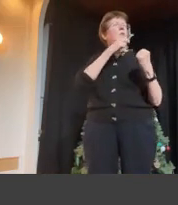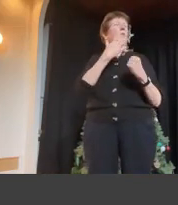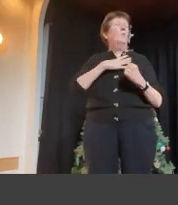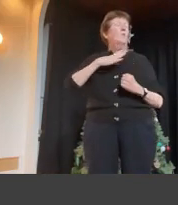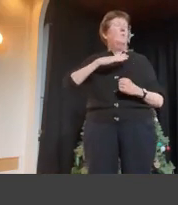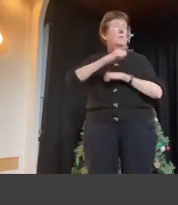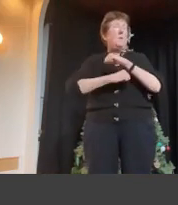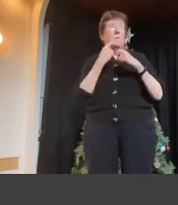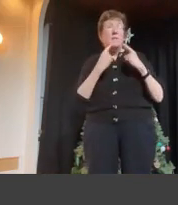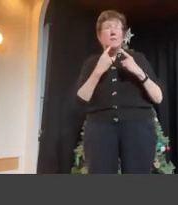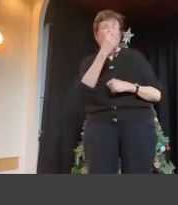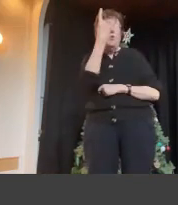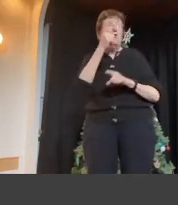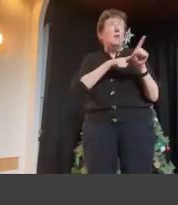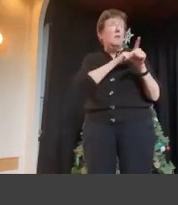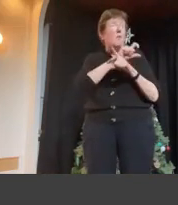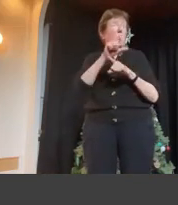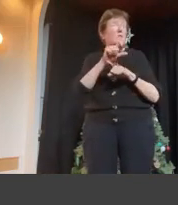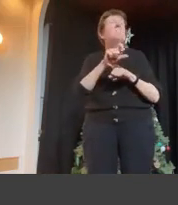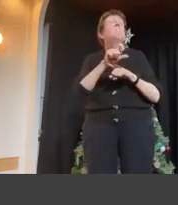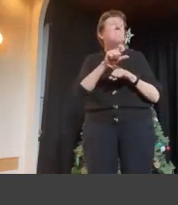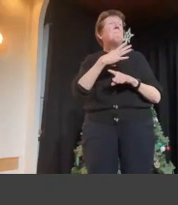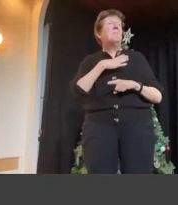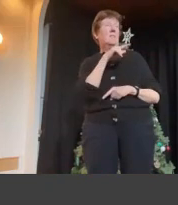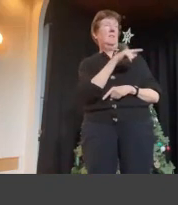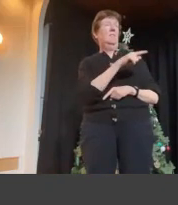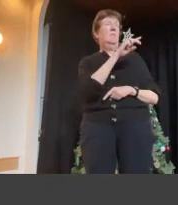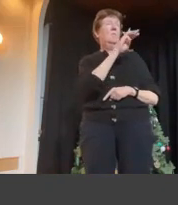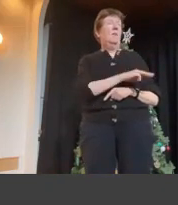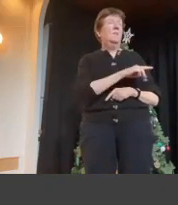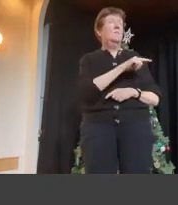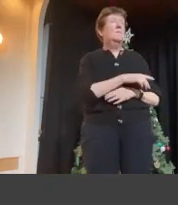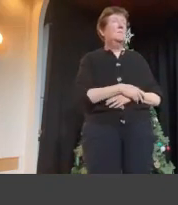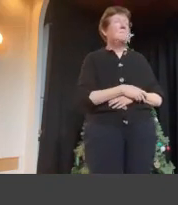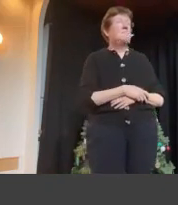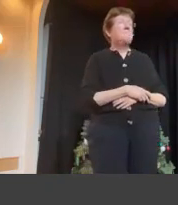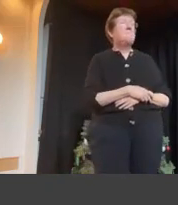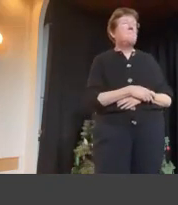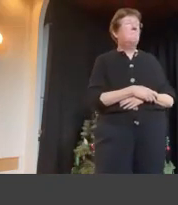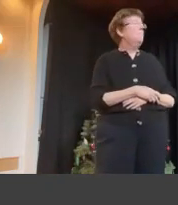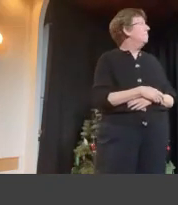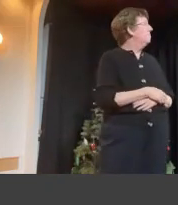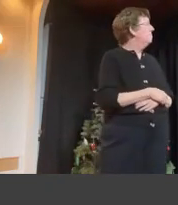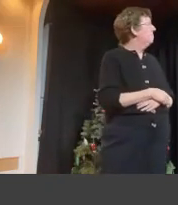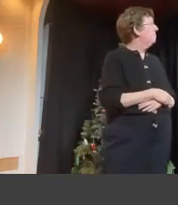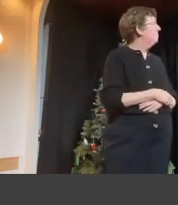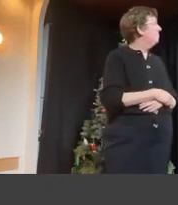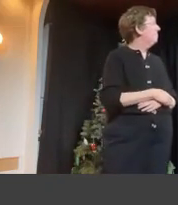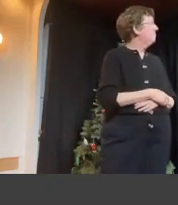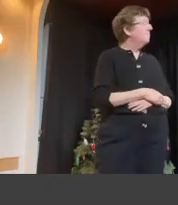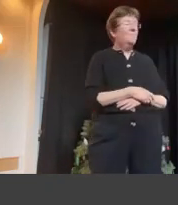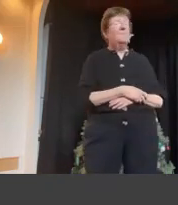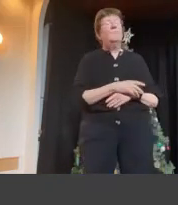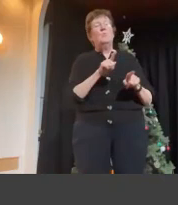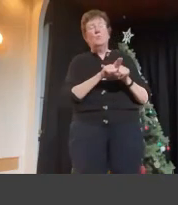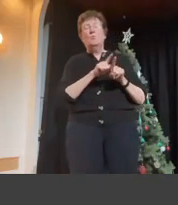for people to become teachers. It's a 1-year course, and that could be established in Wales. That would allow us to have